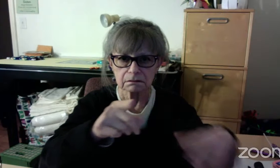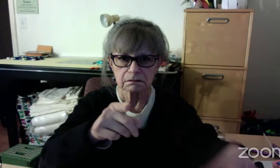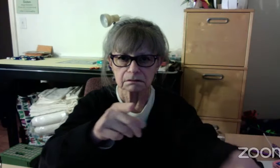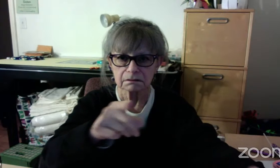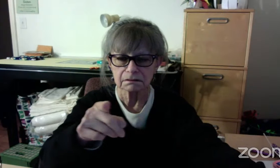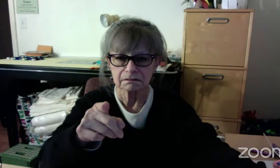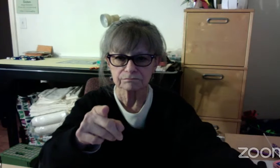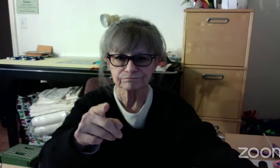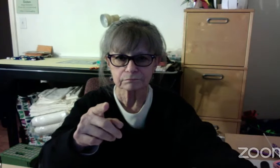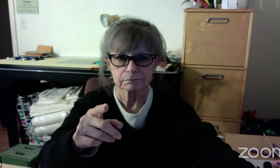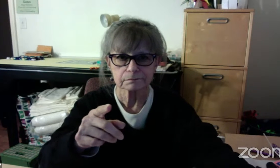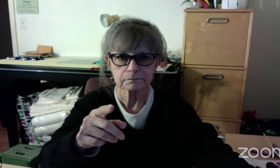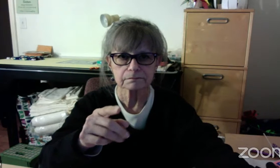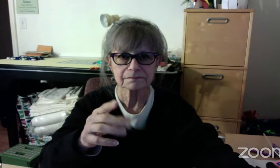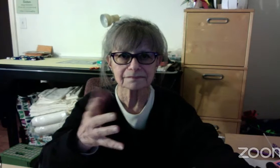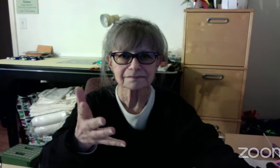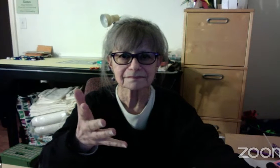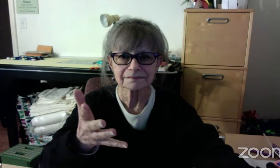Good.